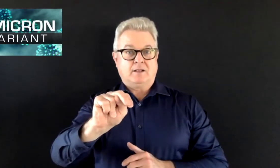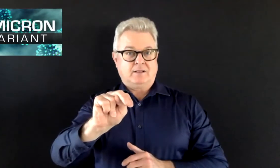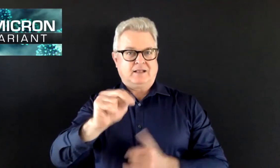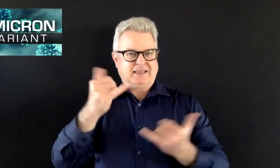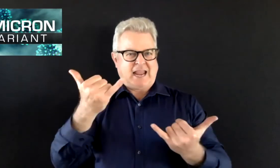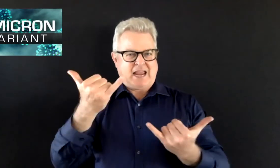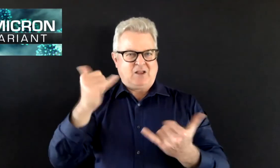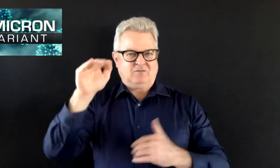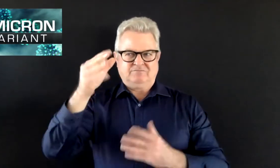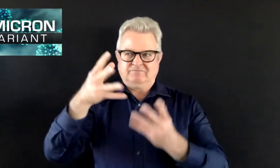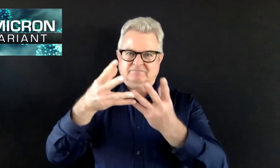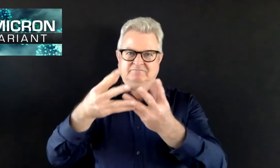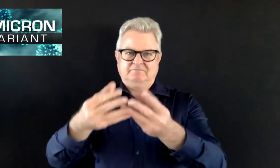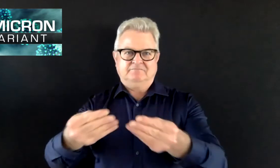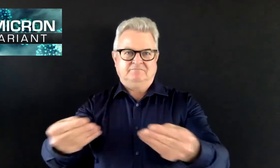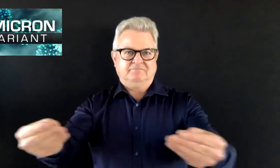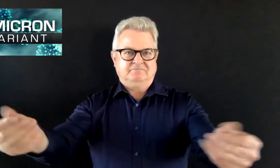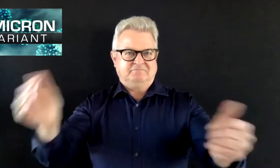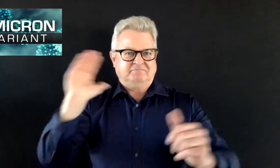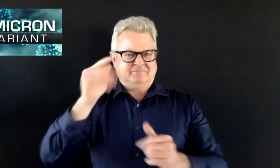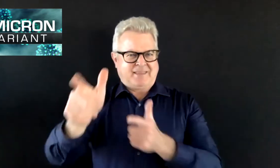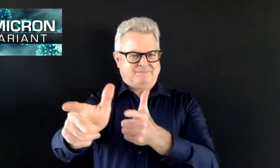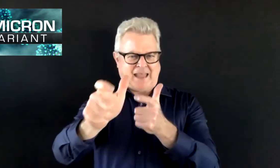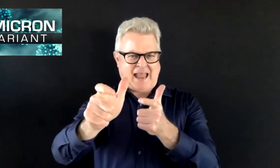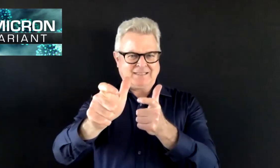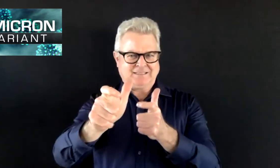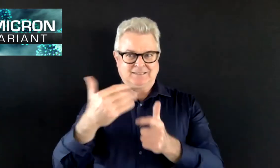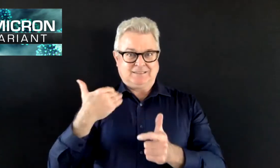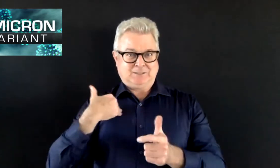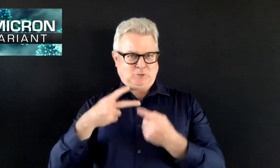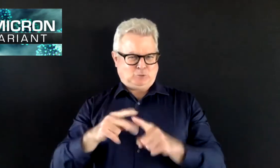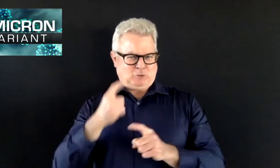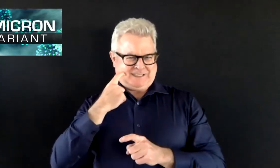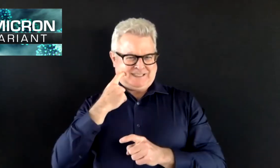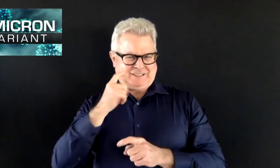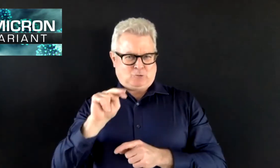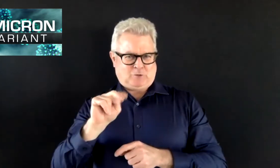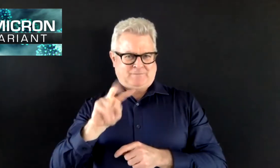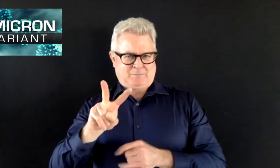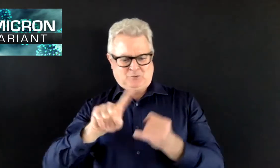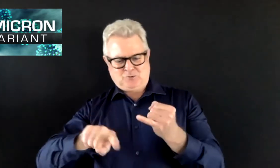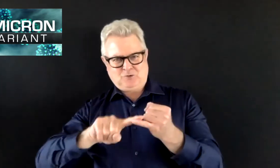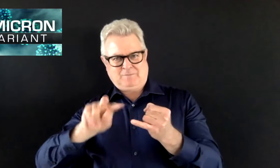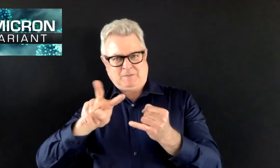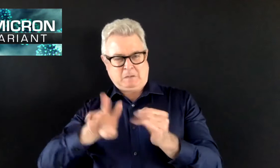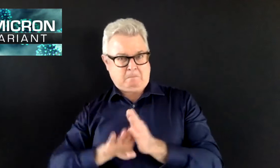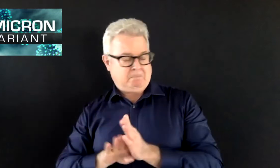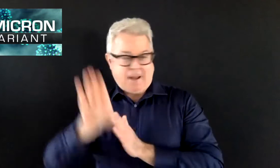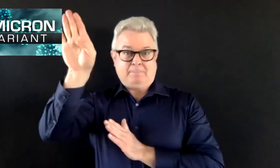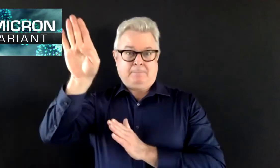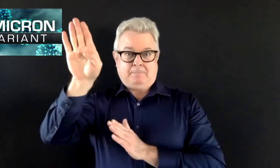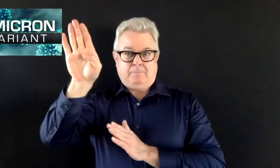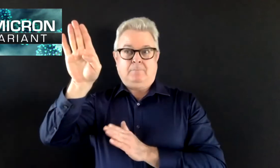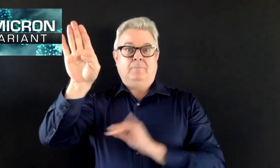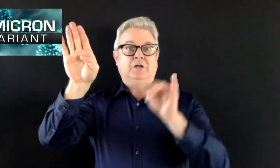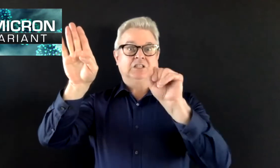It seems that the Omicron variant is now dissipating at a fast rate considering that it